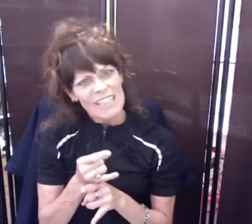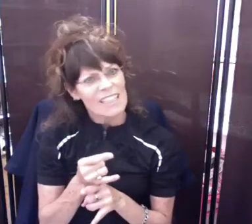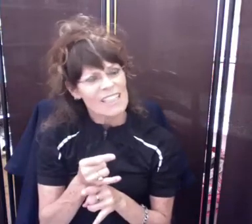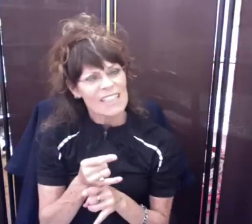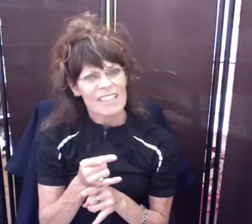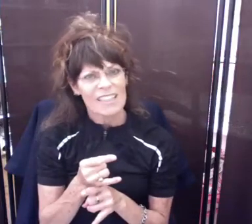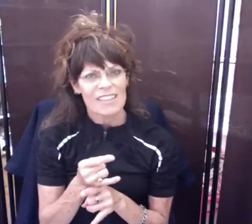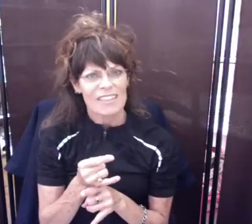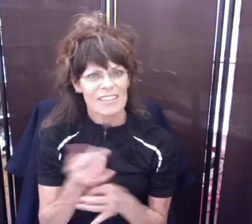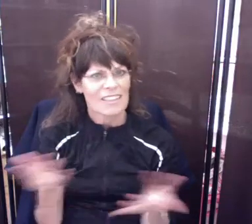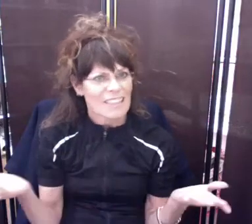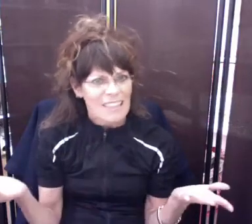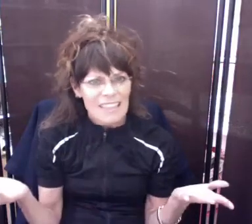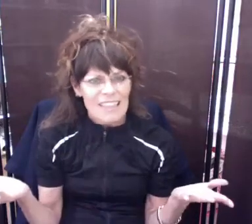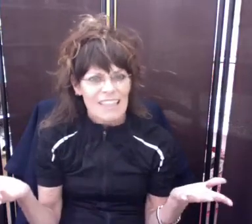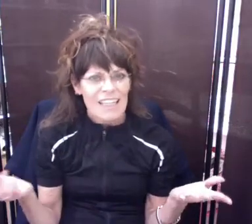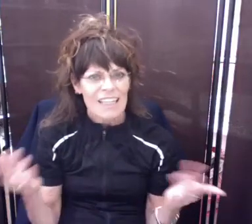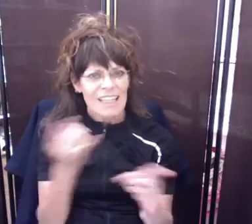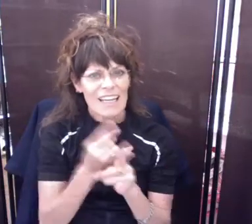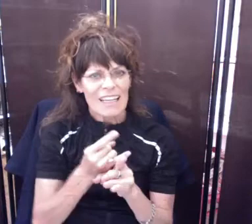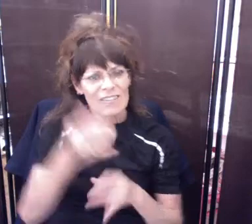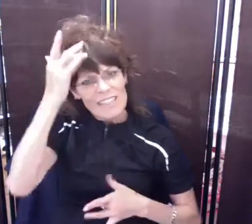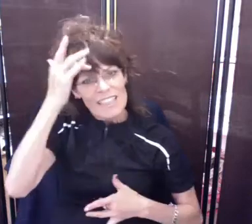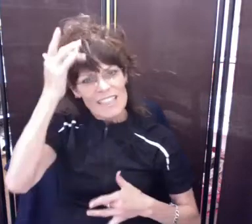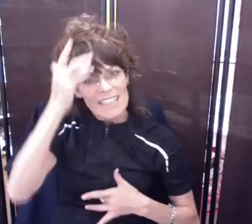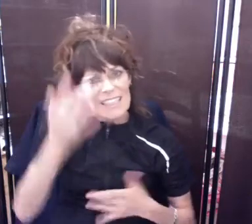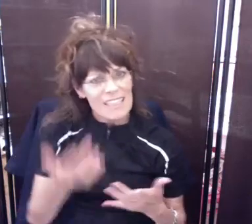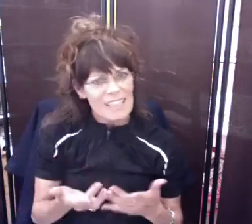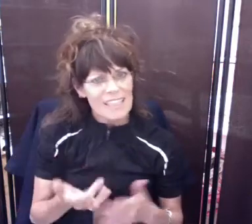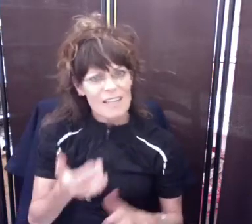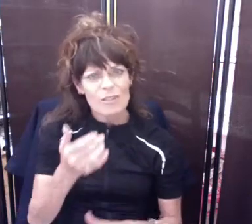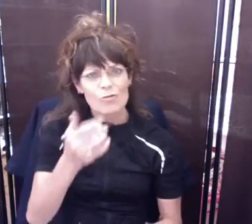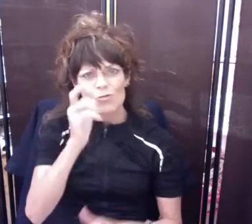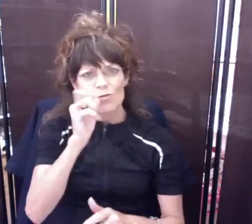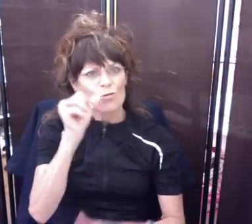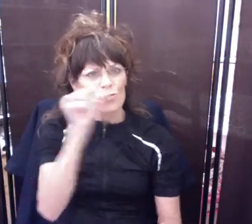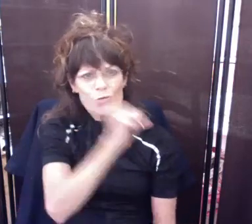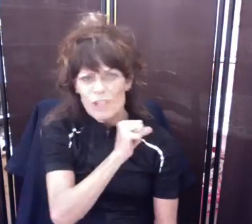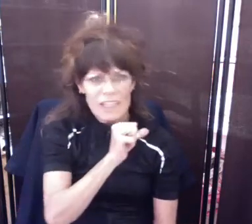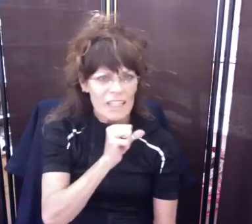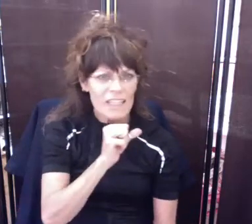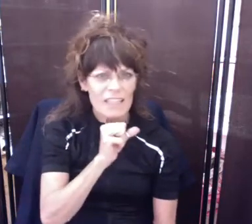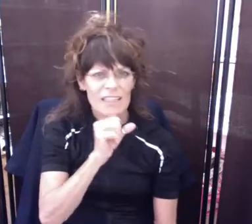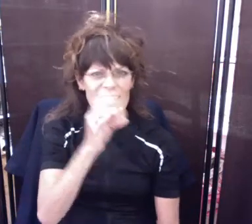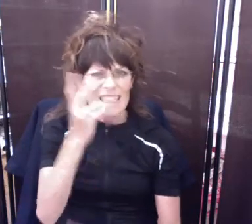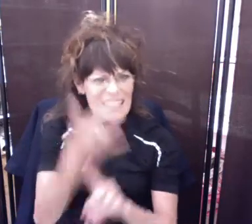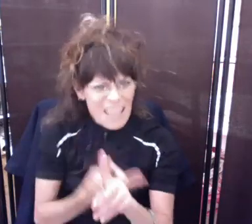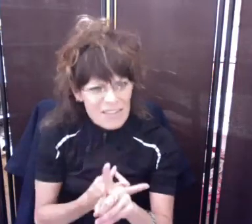my alcoholism. I was now back to drinking every moment I could for about 7 months. And